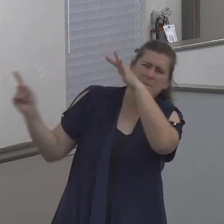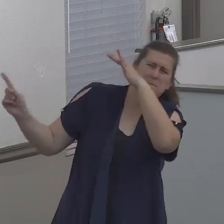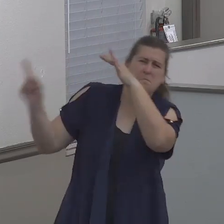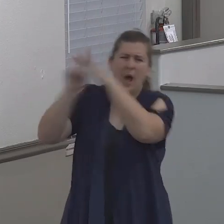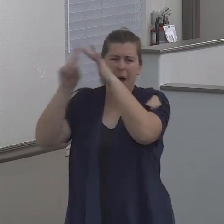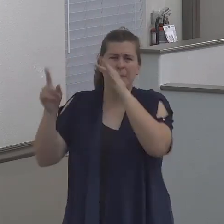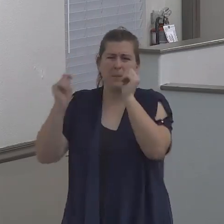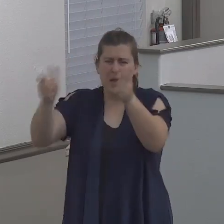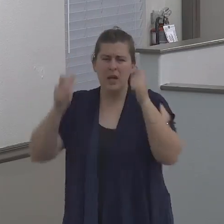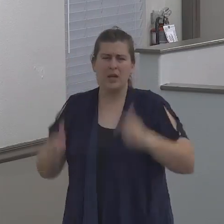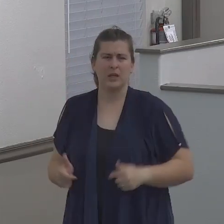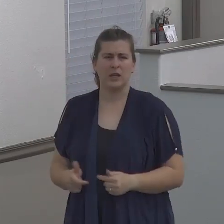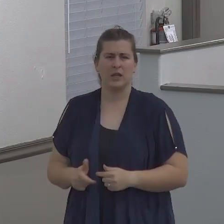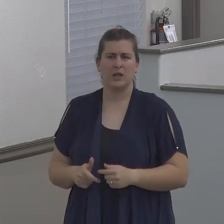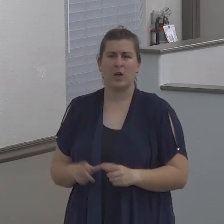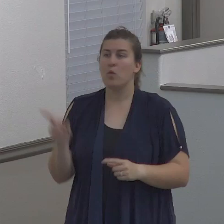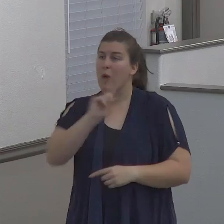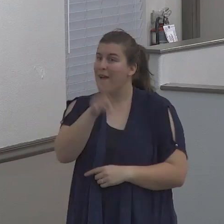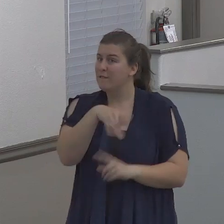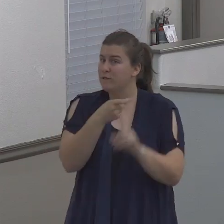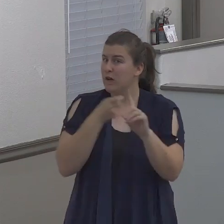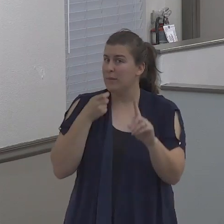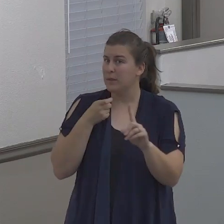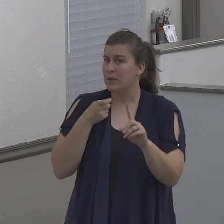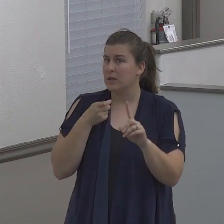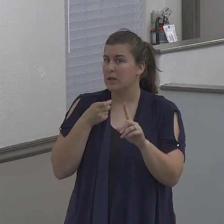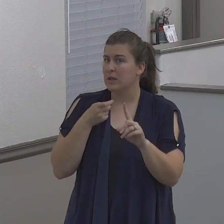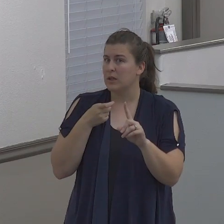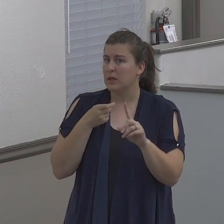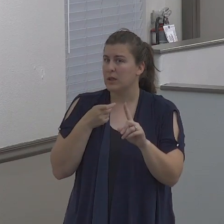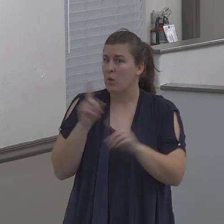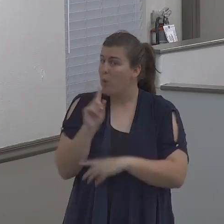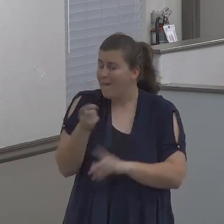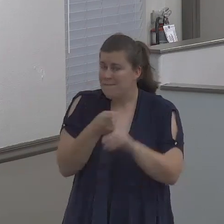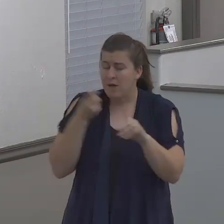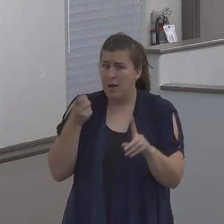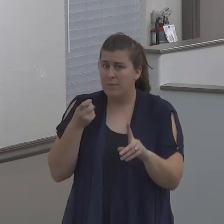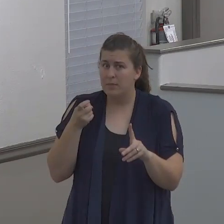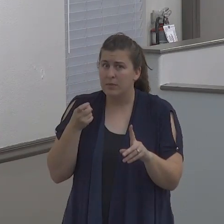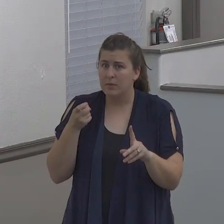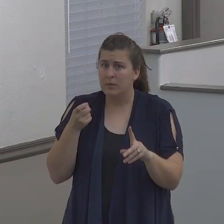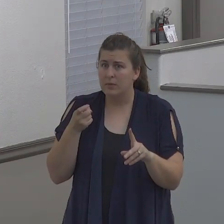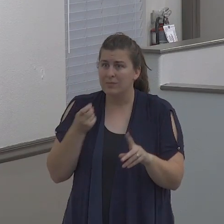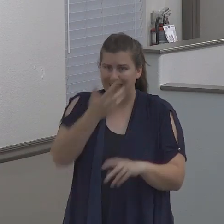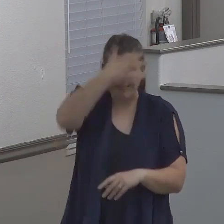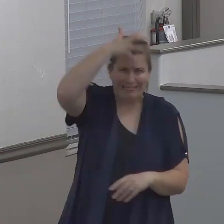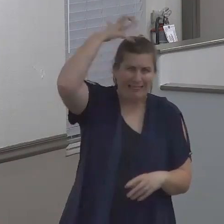the most wicked thought that you ever could think all of a sudden comes in your mind? Where do you think that came from?